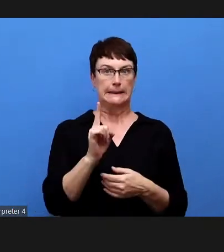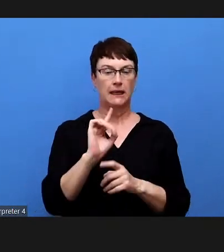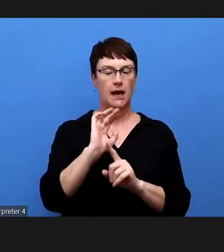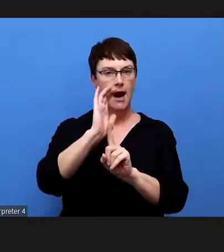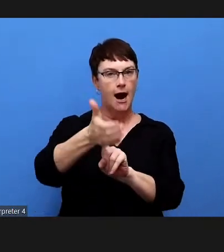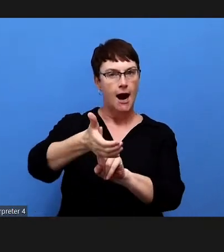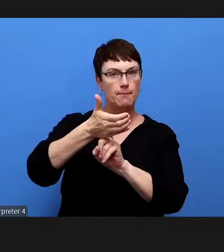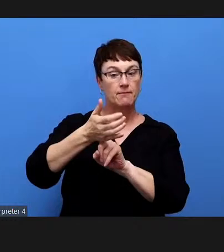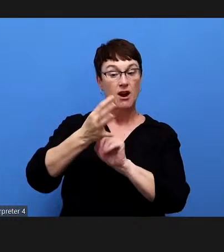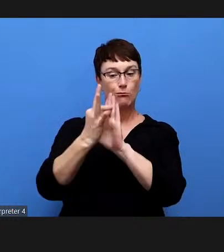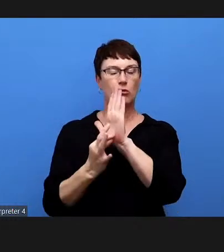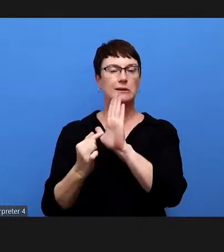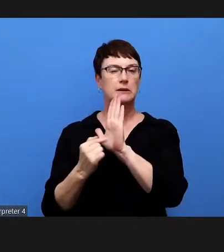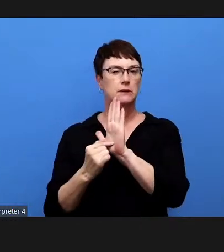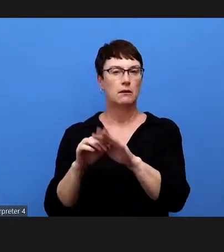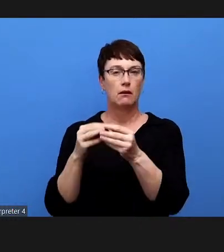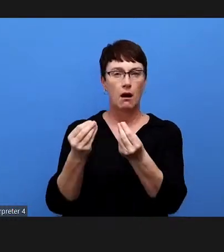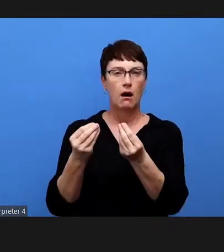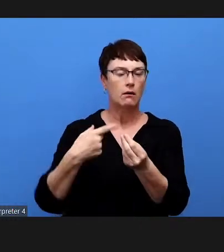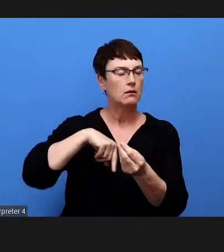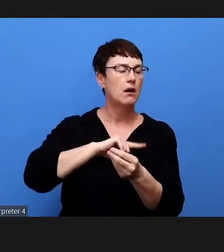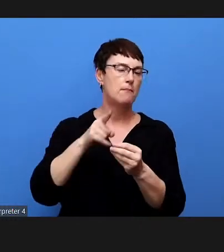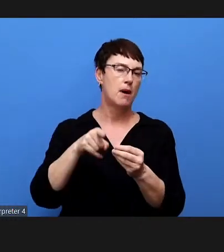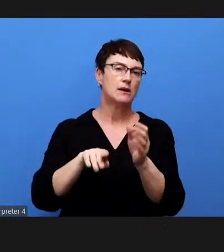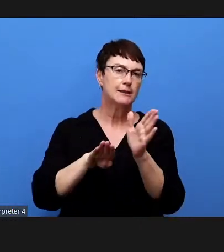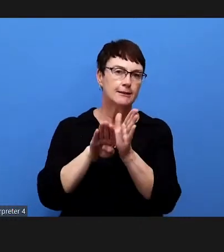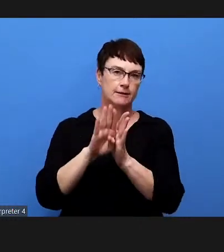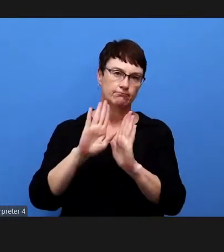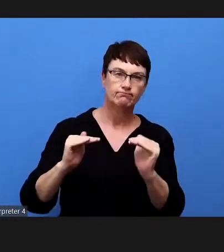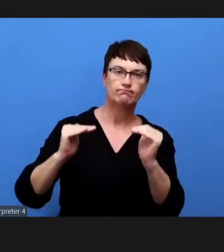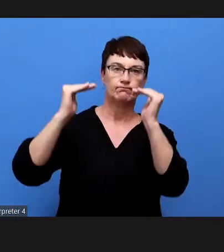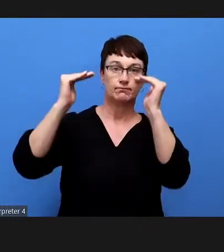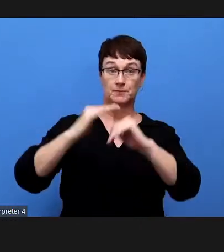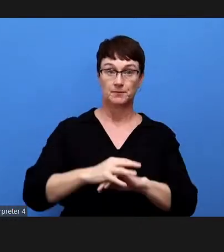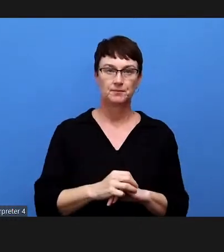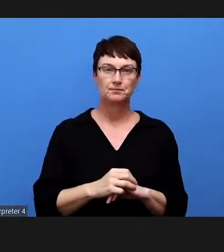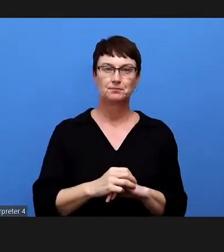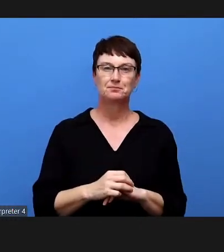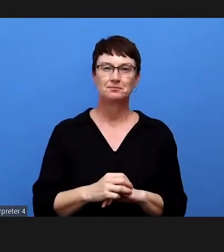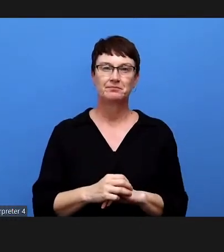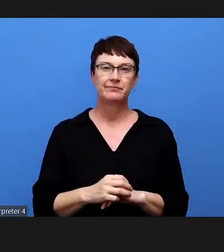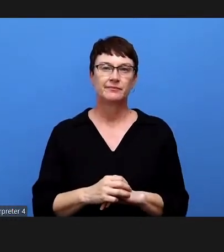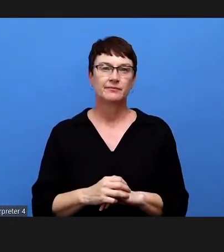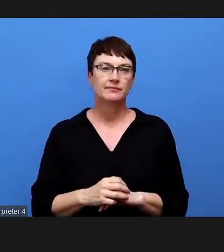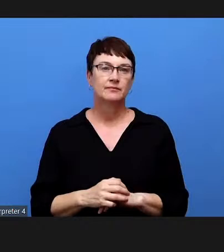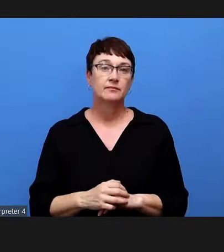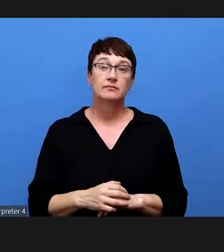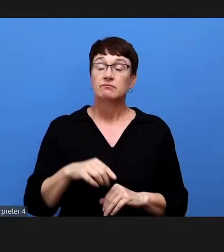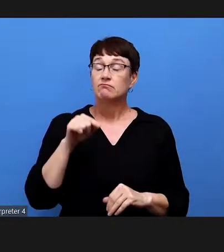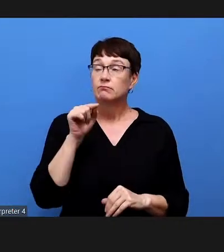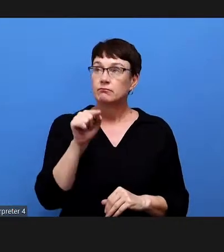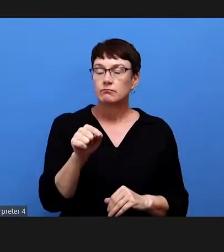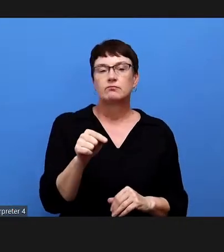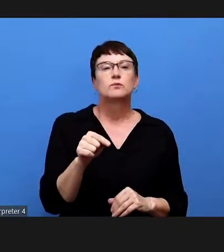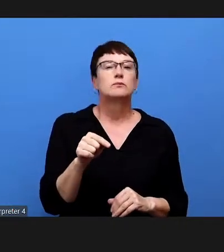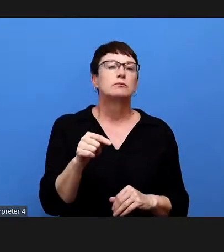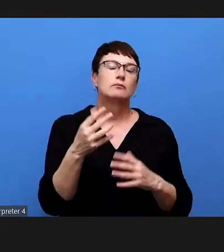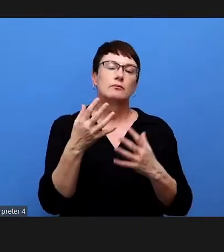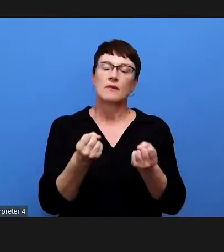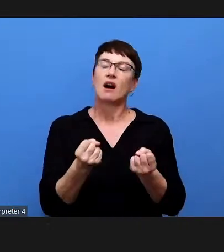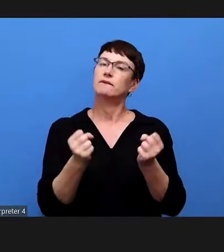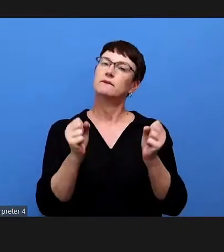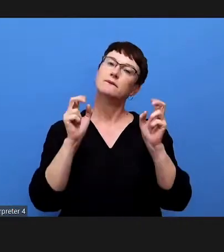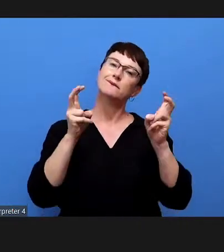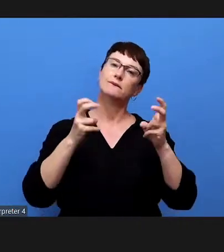other security threats. And this open data, we think, will also